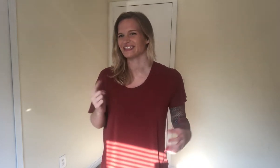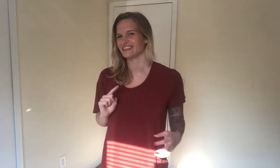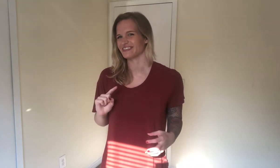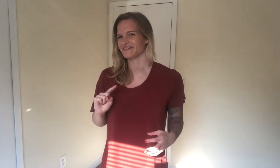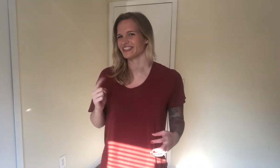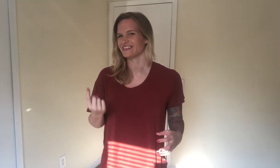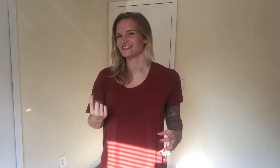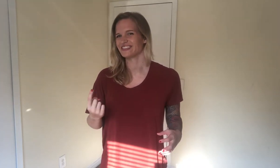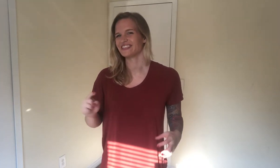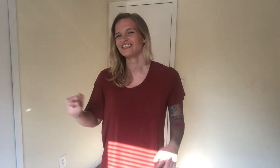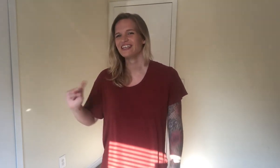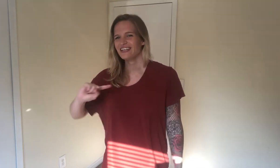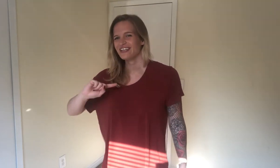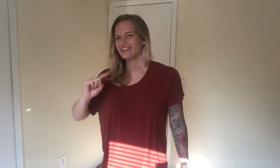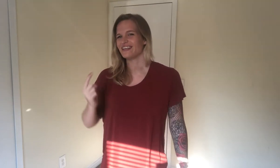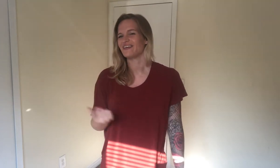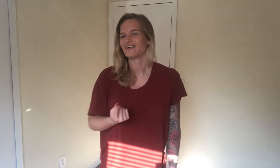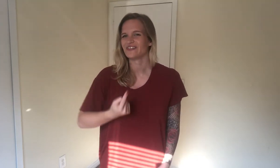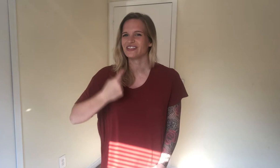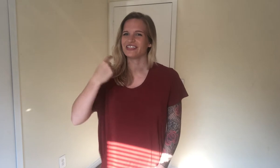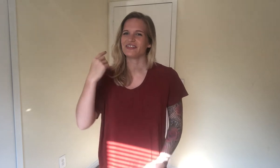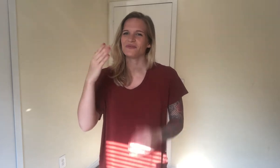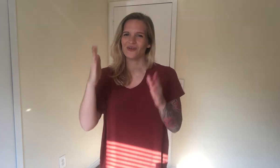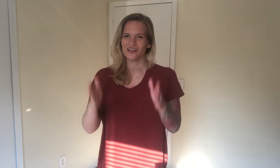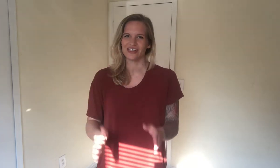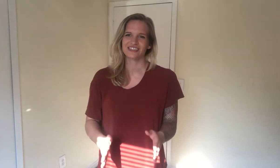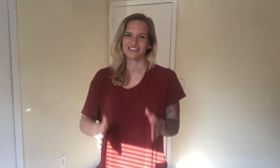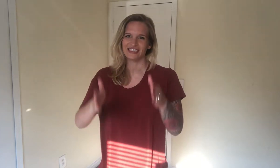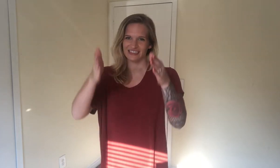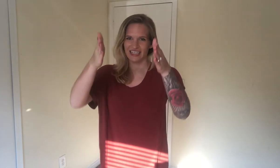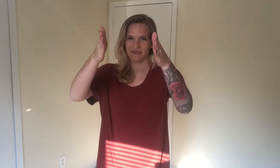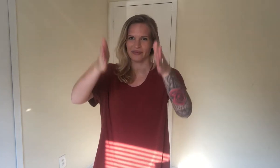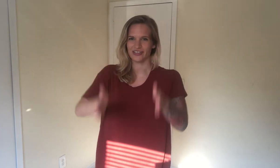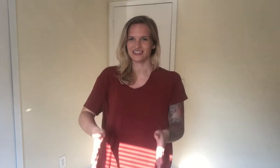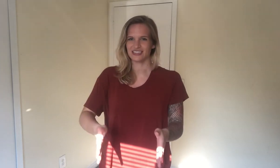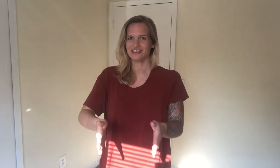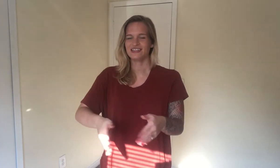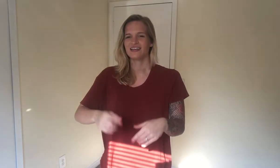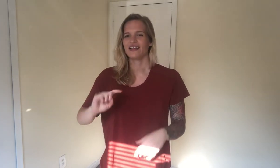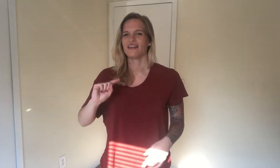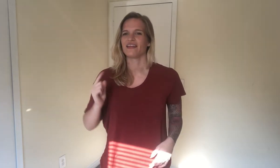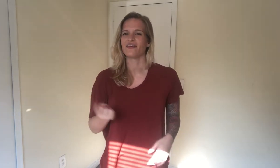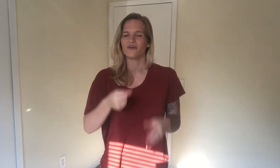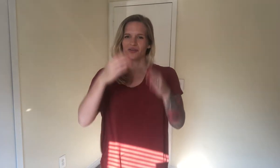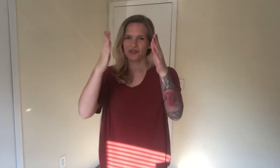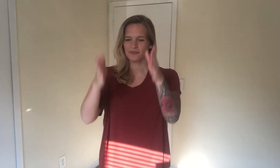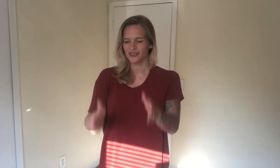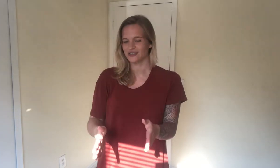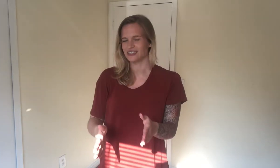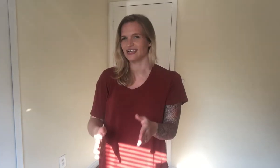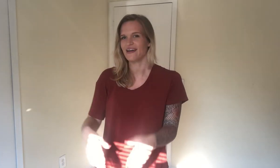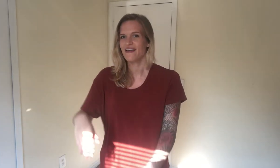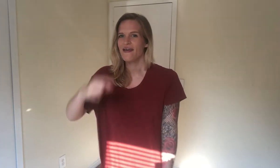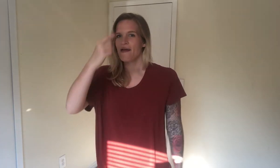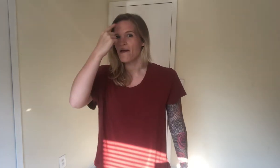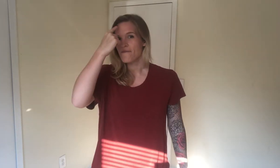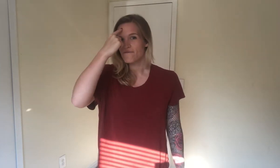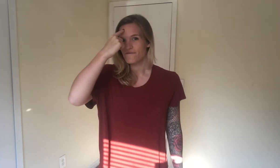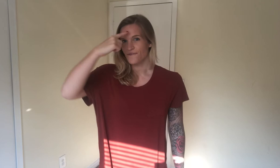like a little bit closer. The only one, so I signed person, the only person